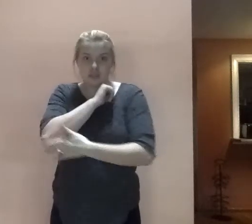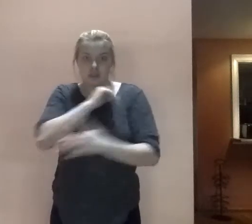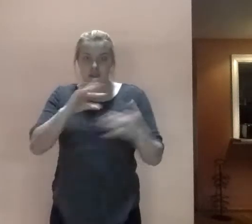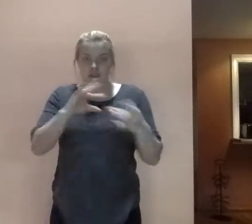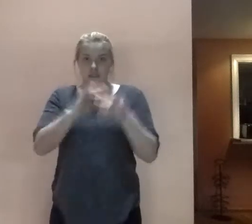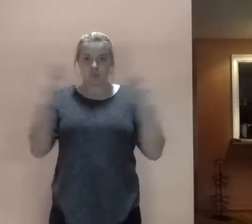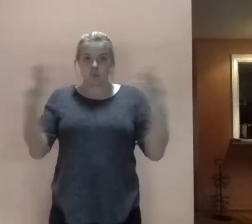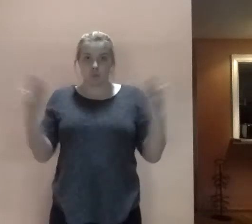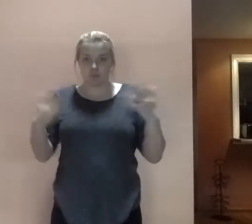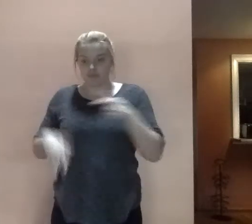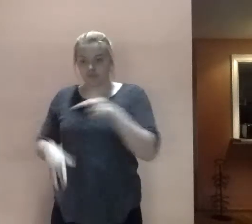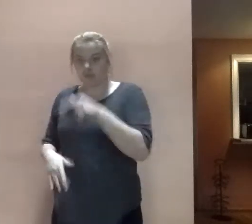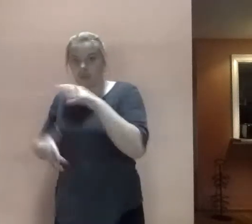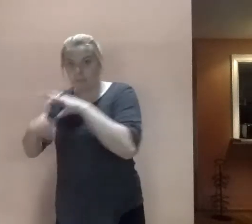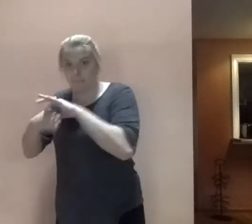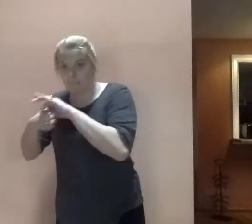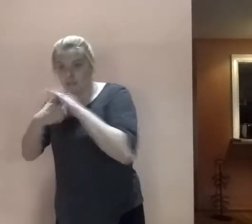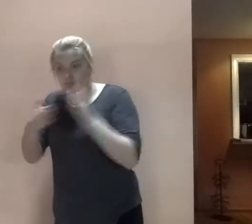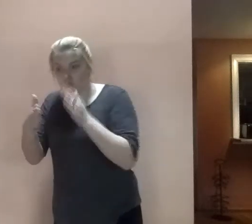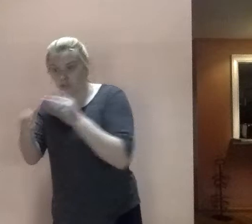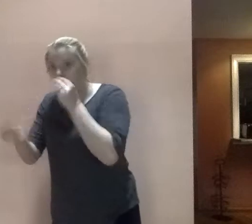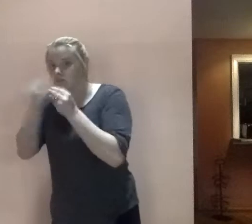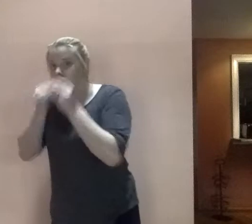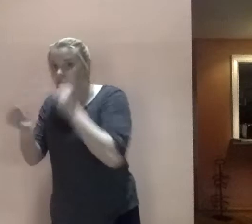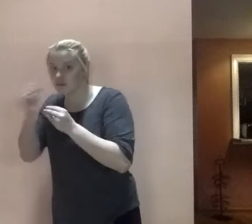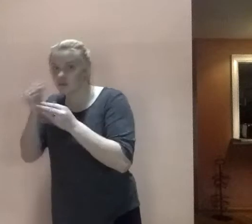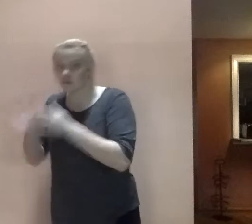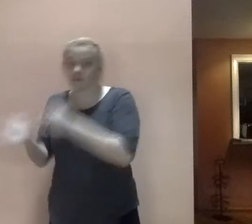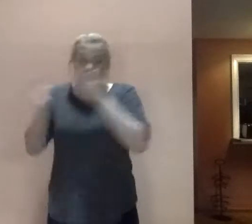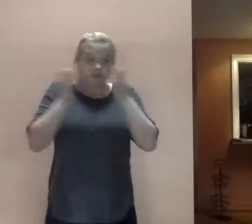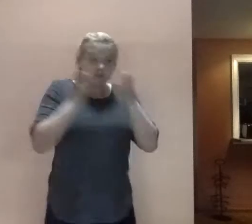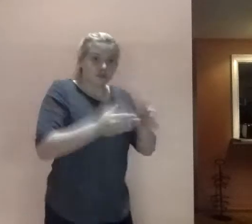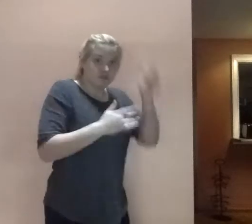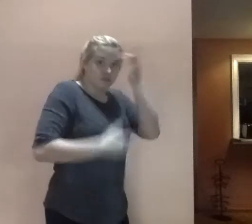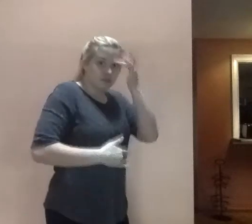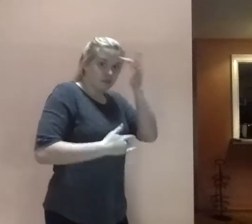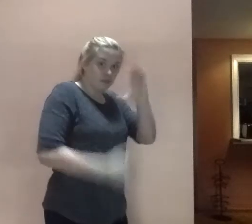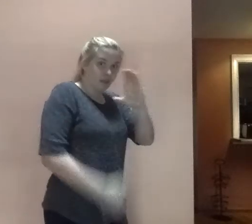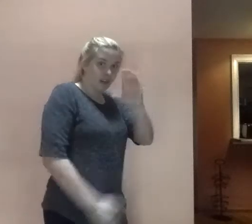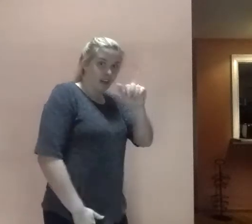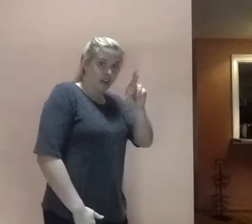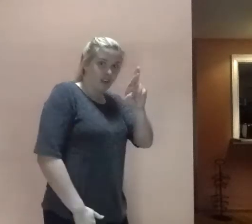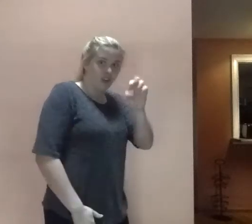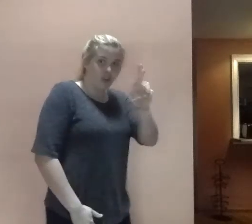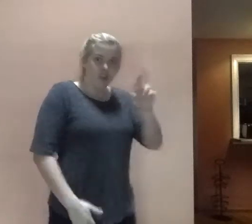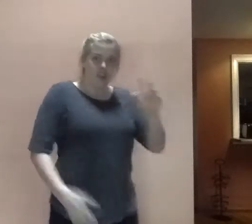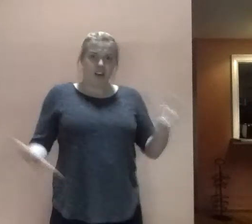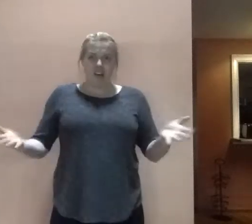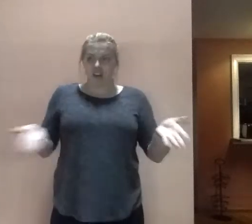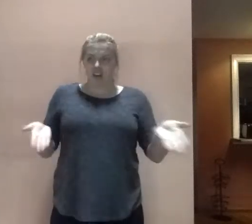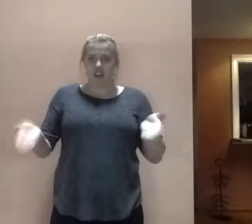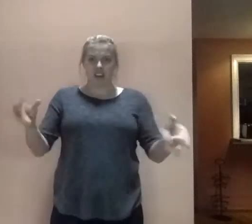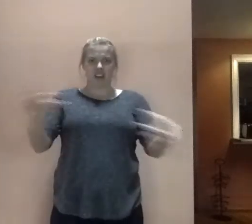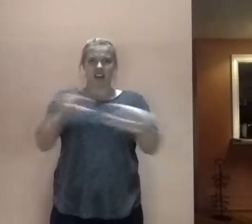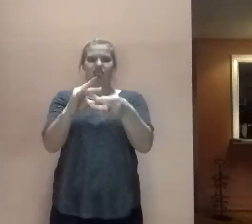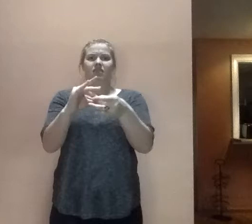and cancer. Just one serving of deli meats daily increases your risks of colorectal cancer by 18%. I had no